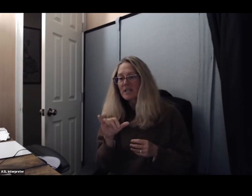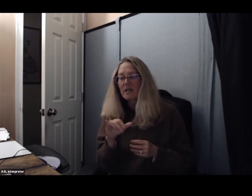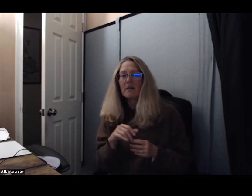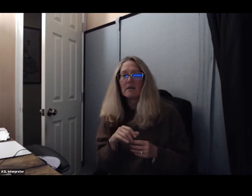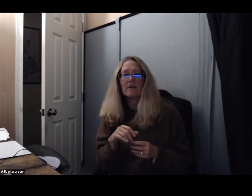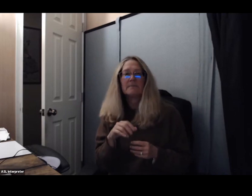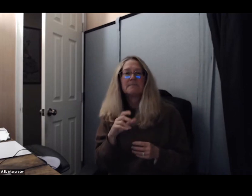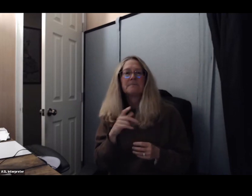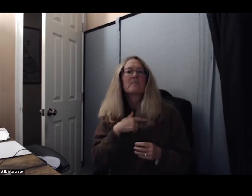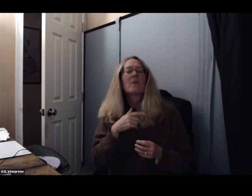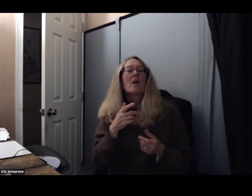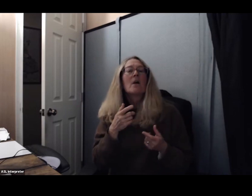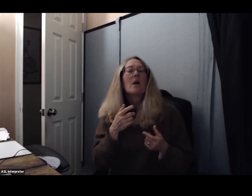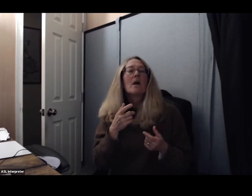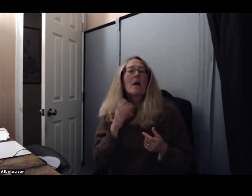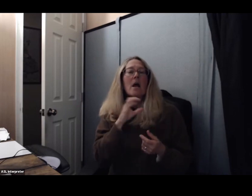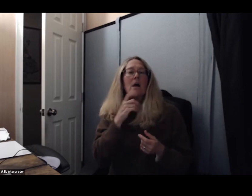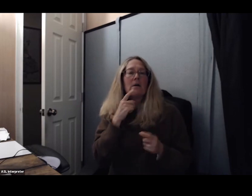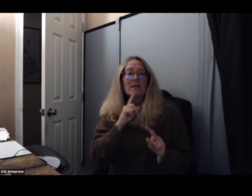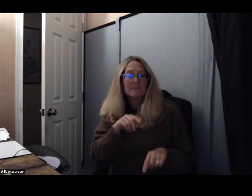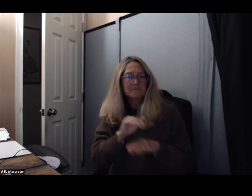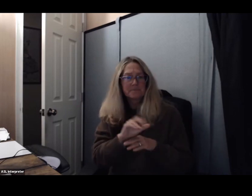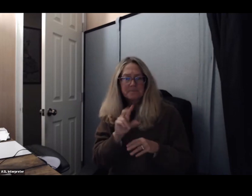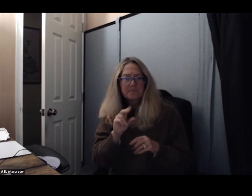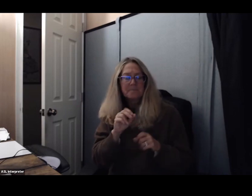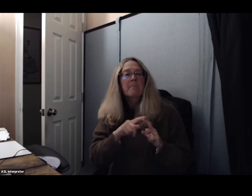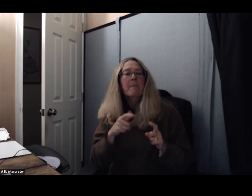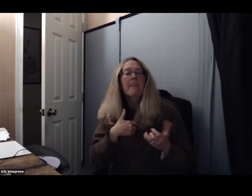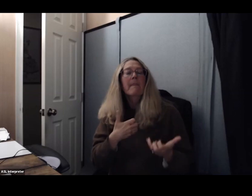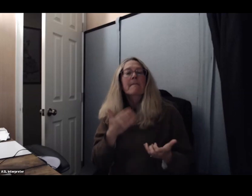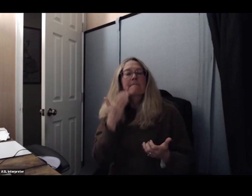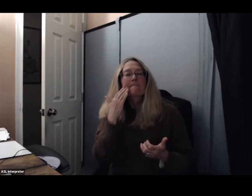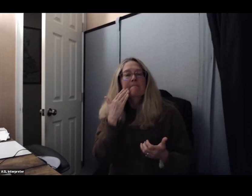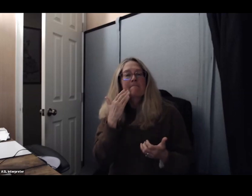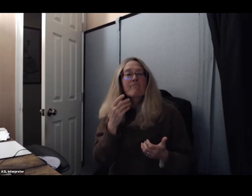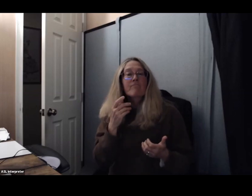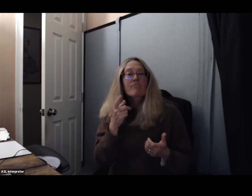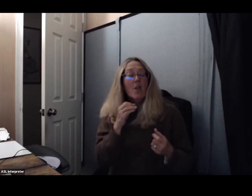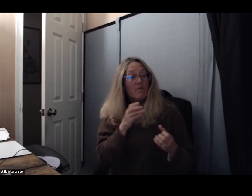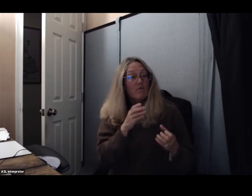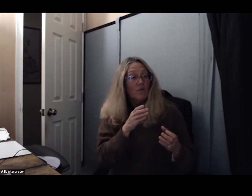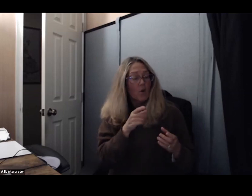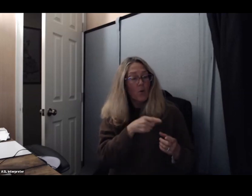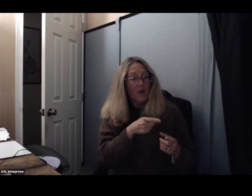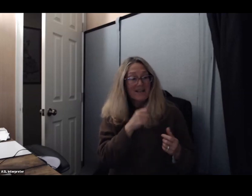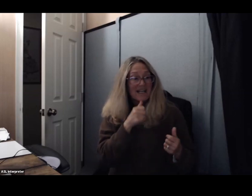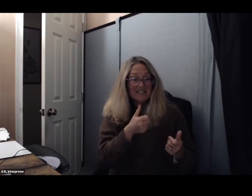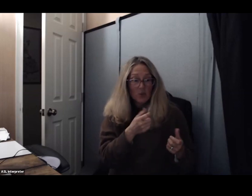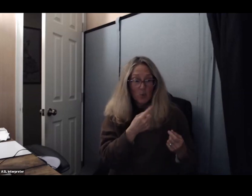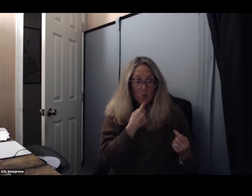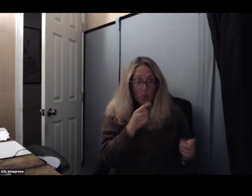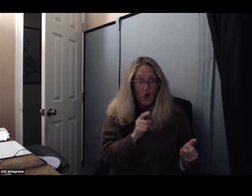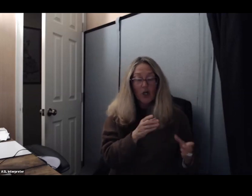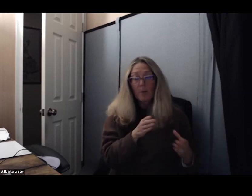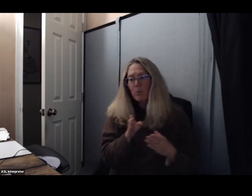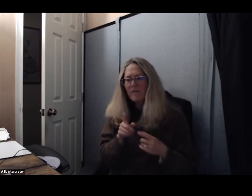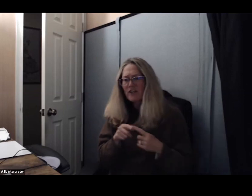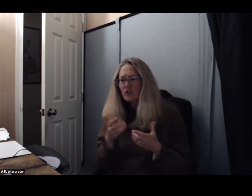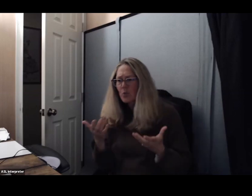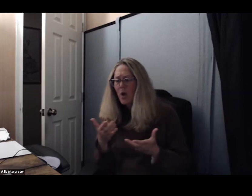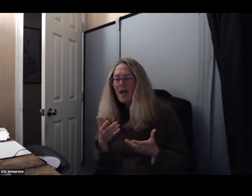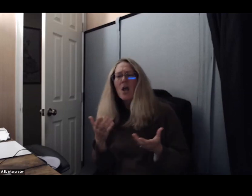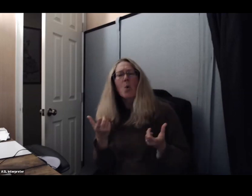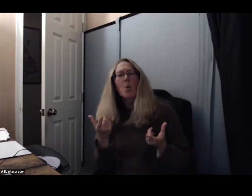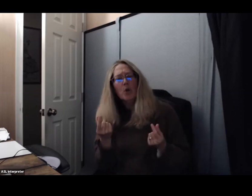I'm looking for an answer tonight, but just to make sure that where we're going with that, if we're moving from something that's not working, but what are we moving to, and how we're doing, and